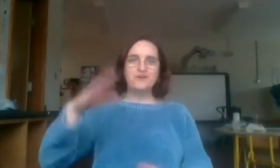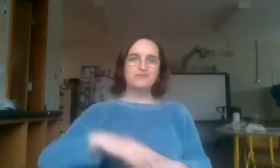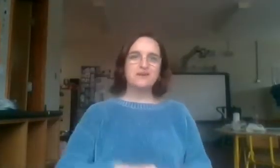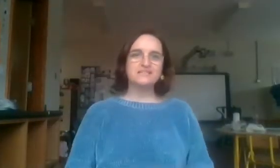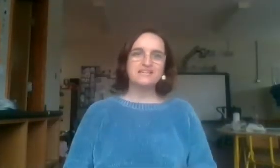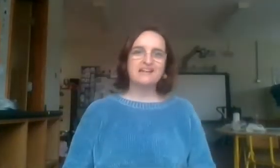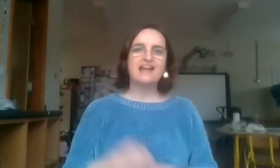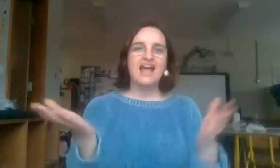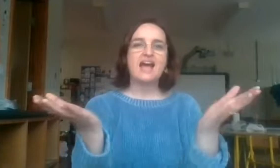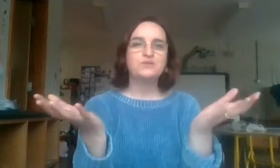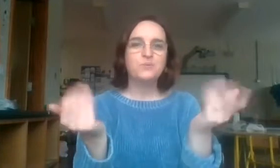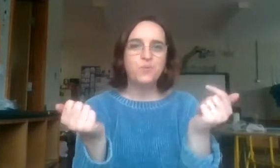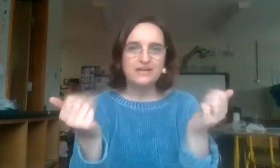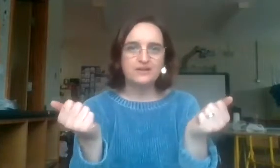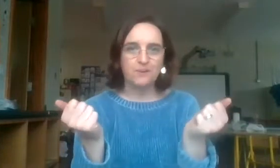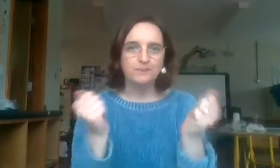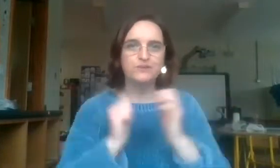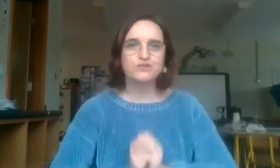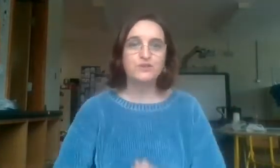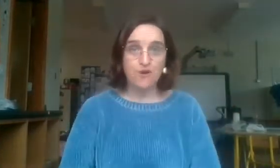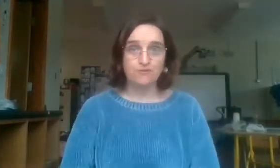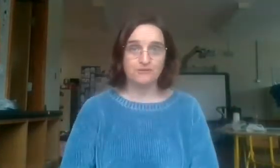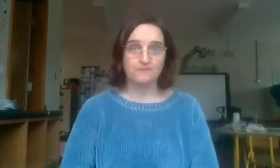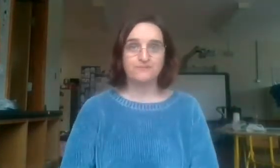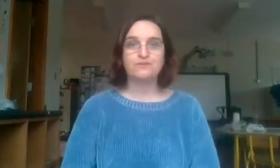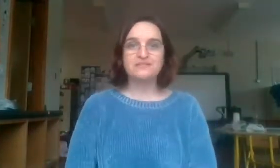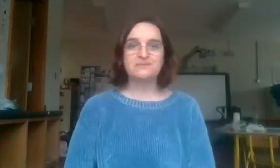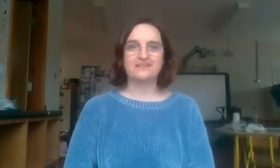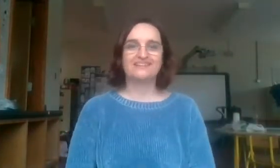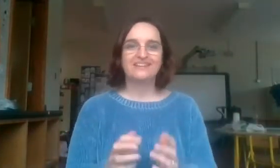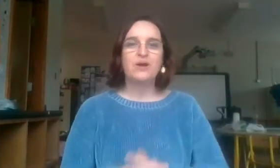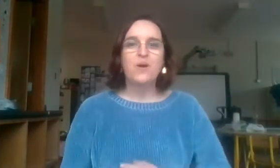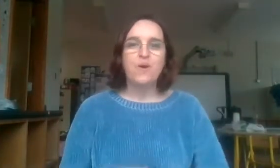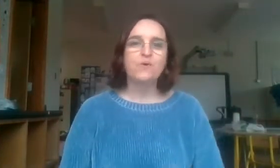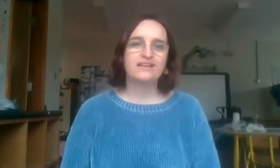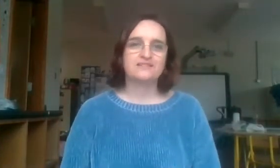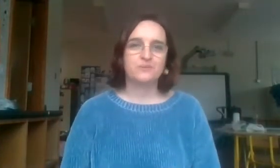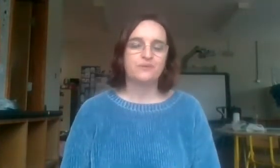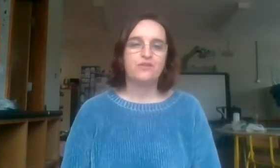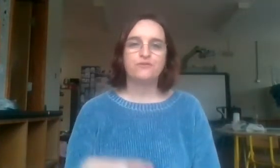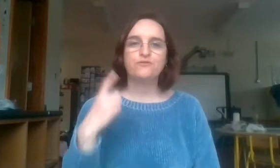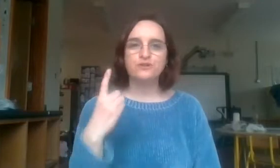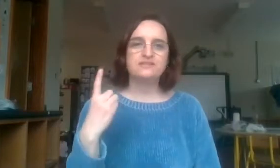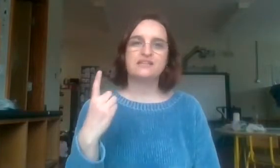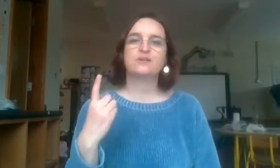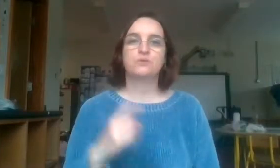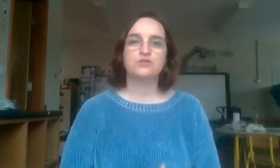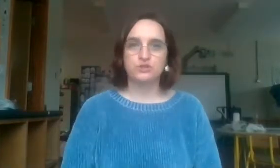Hello everybody and welcome to Love for this week. Okay, so the first thing that we're going to do